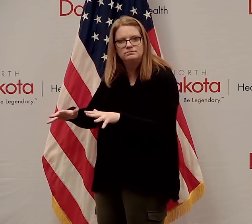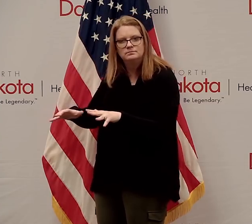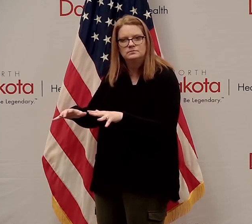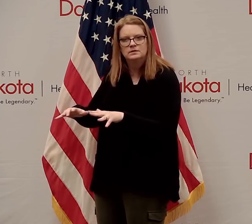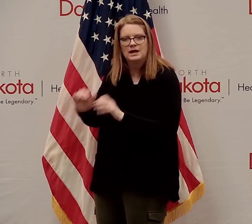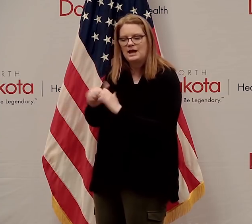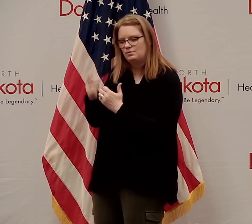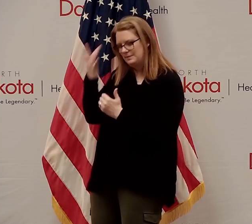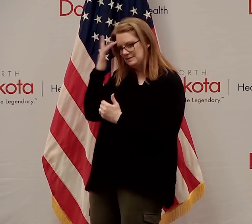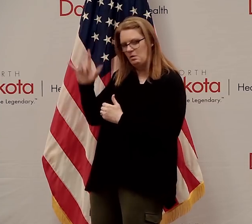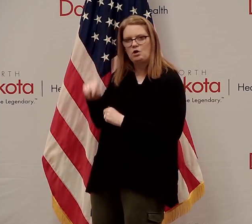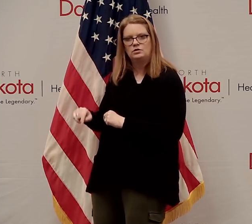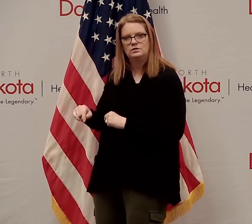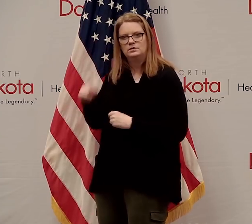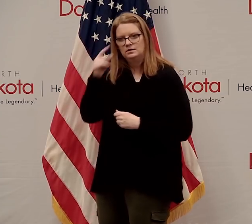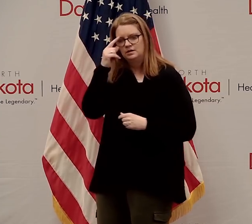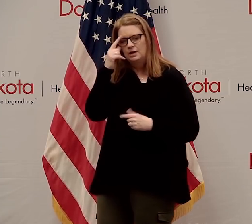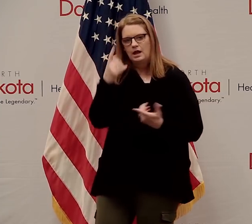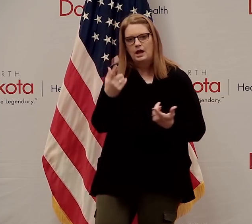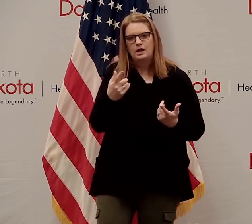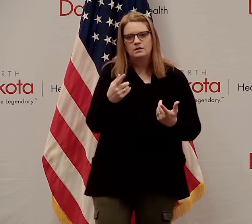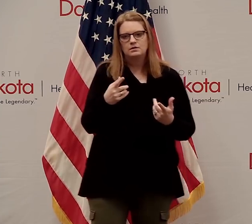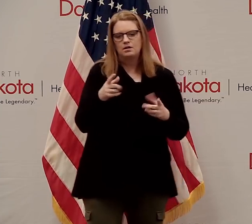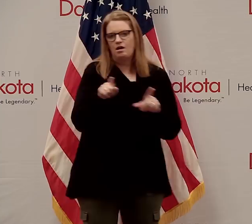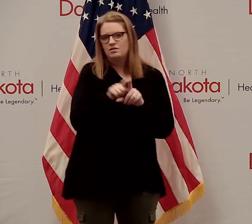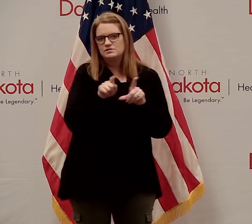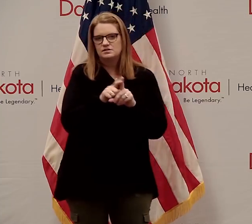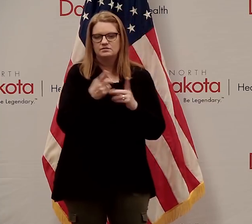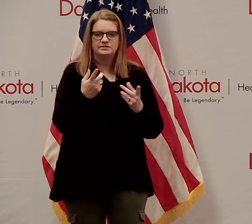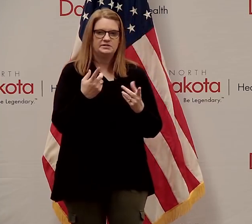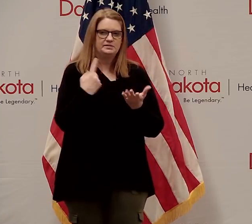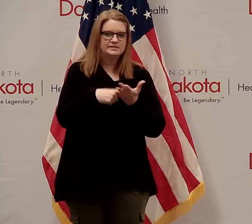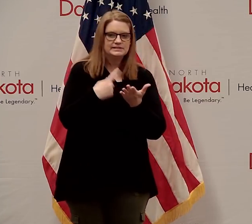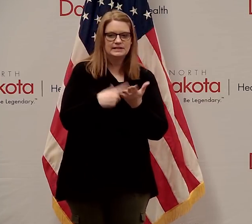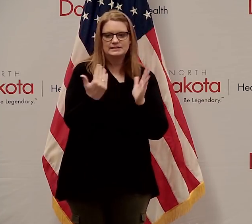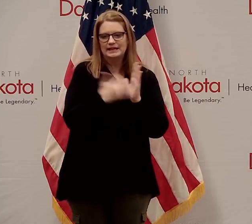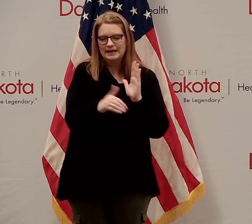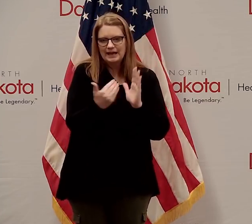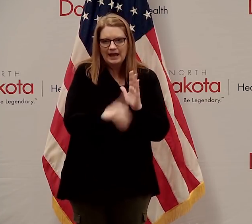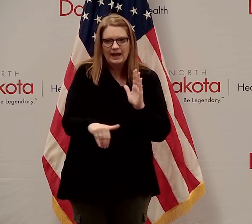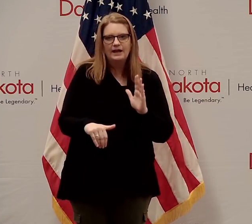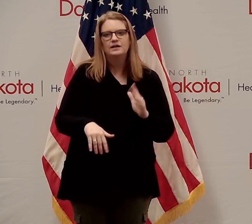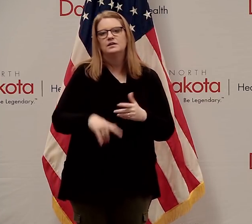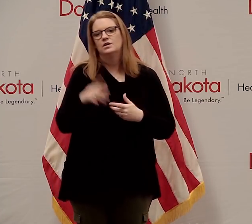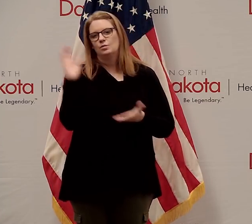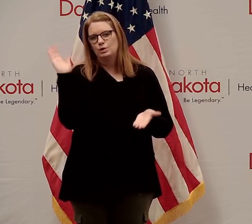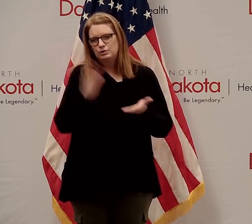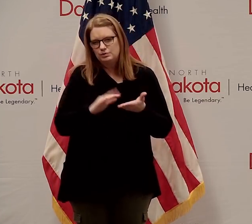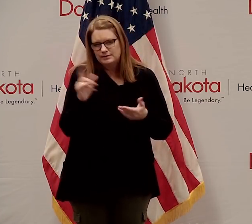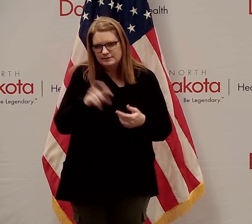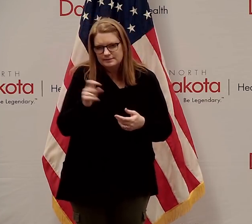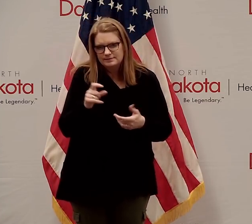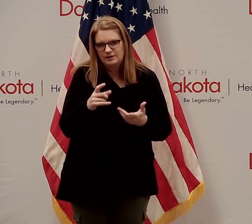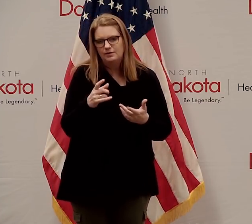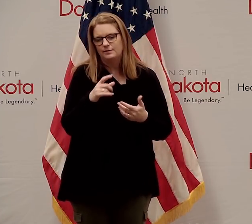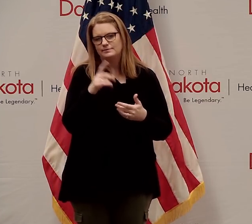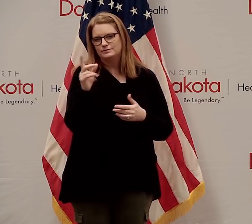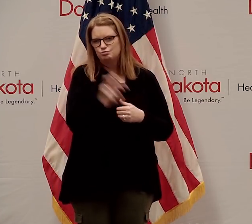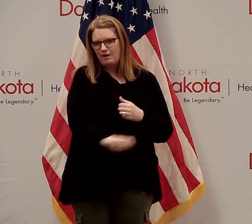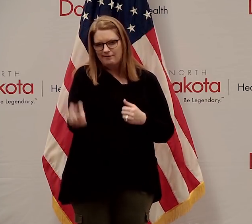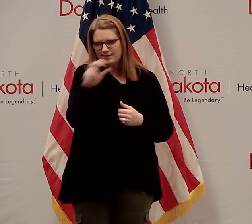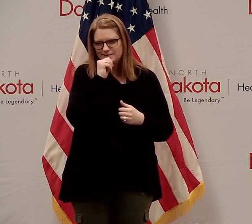we've talked about in the past, whether it's personal hygiene, whether it's reducing essential travel, whether it's